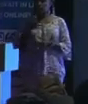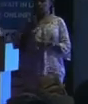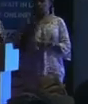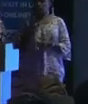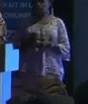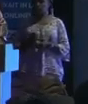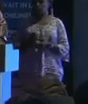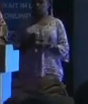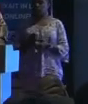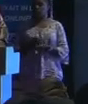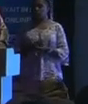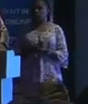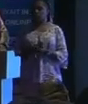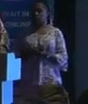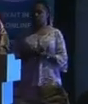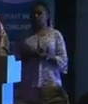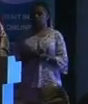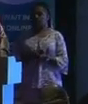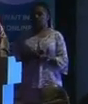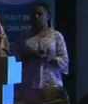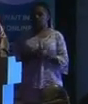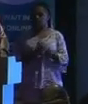we'll